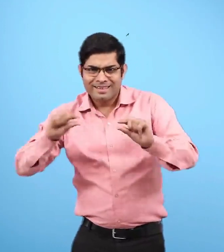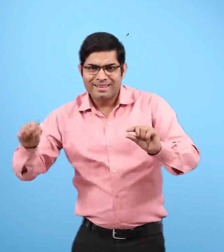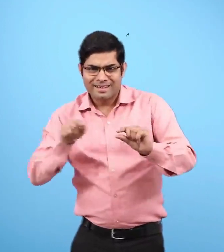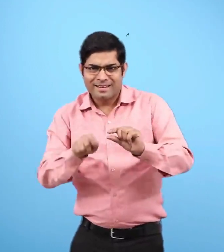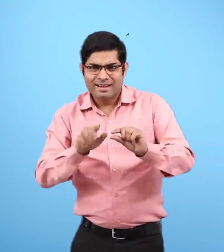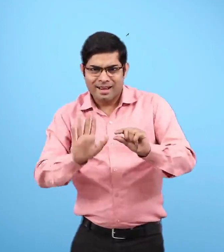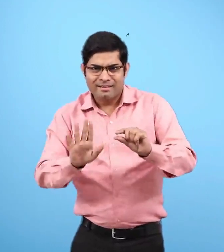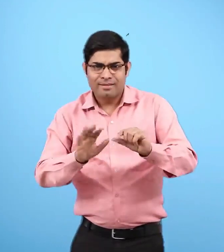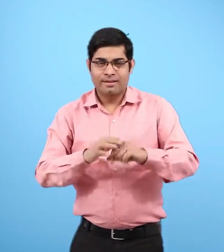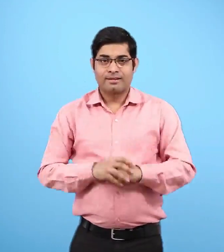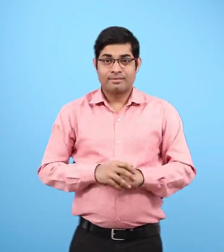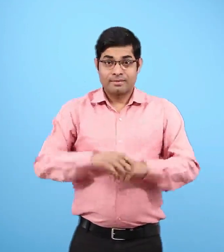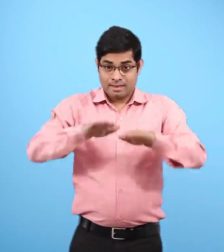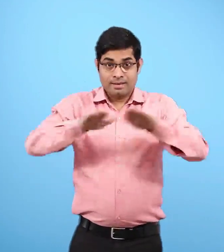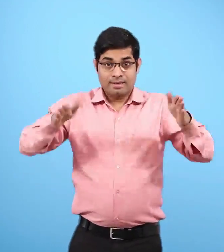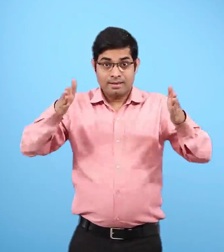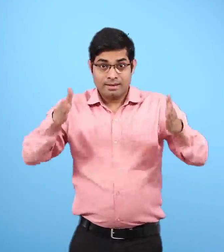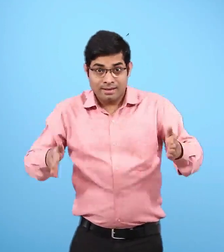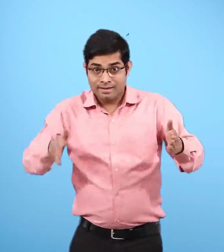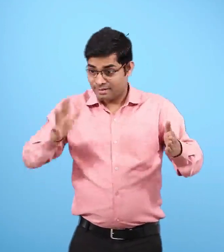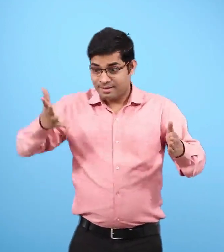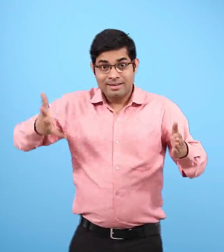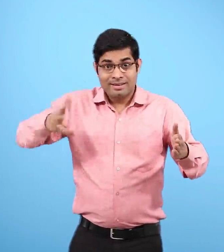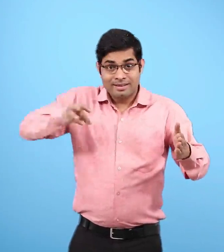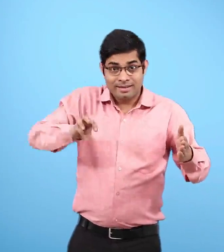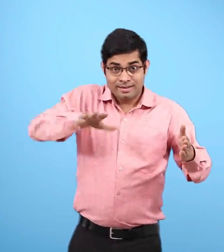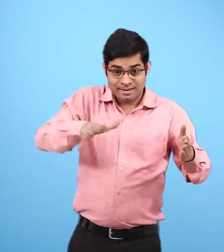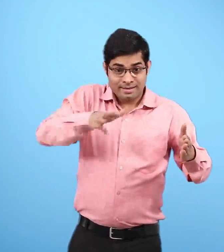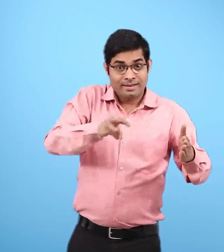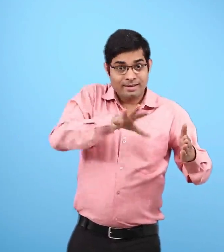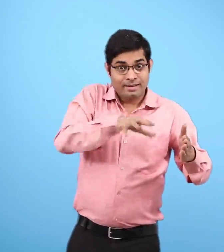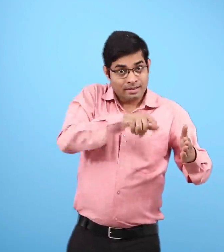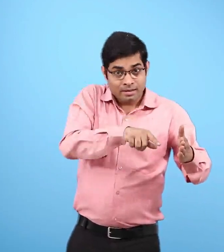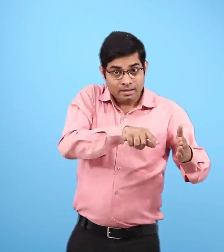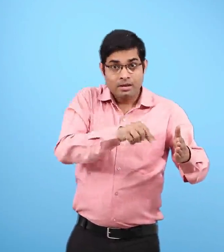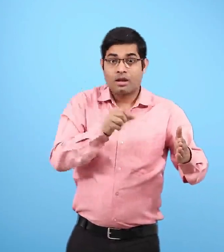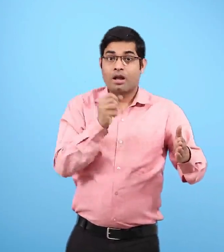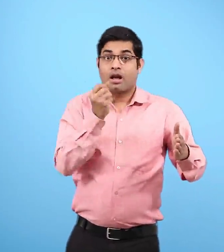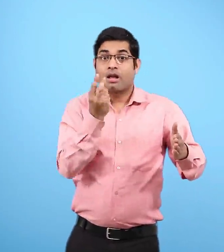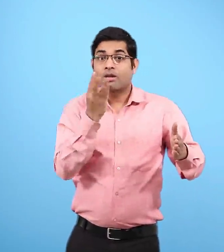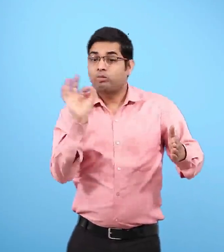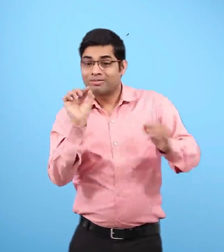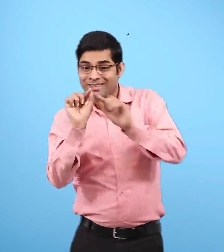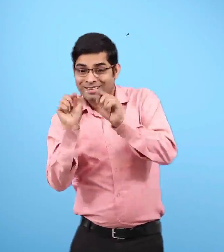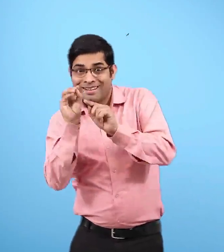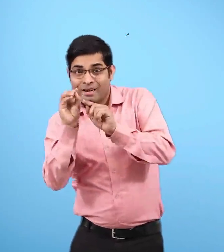The table is dash spans long. This is written beneath this